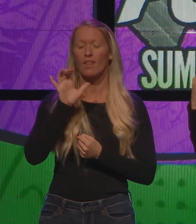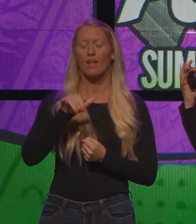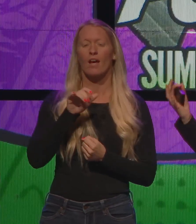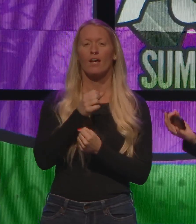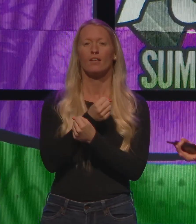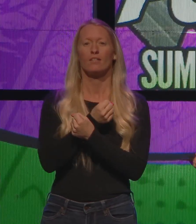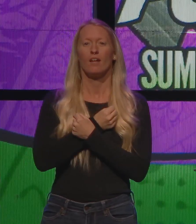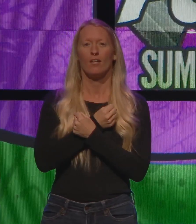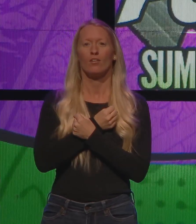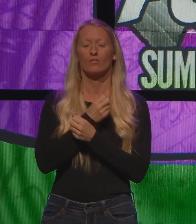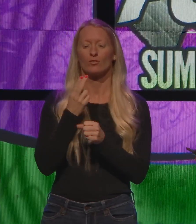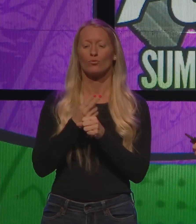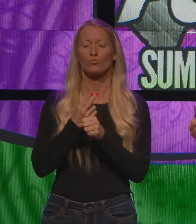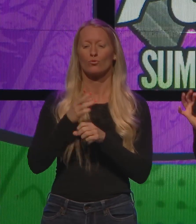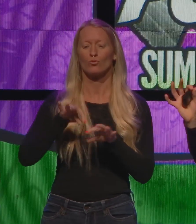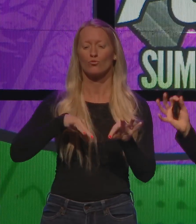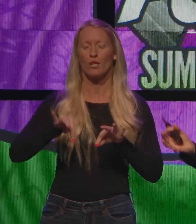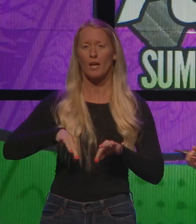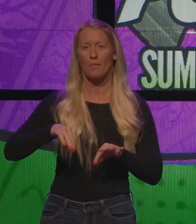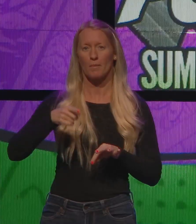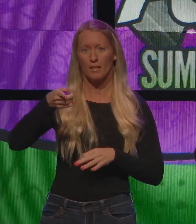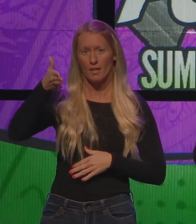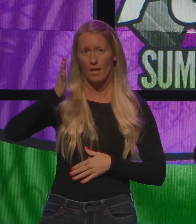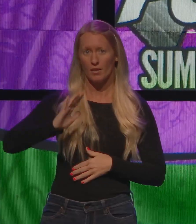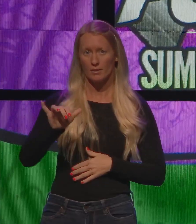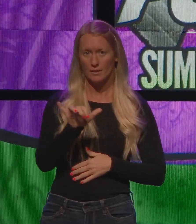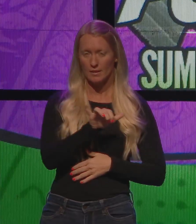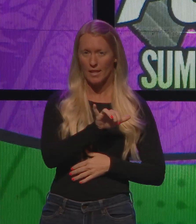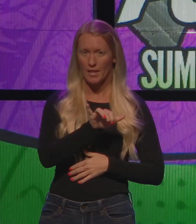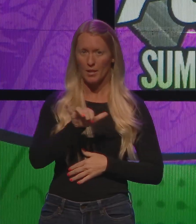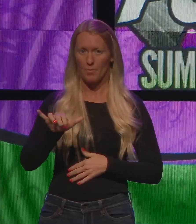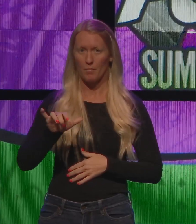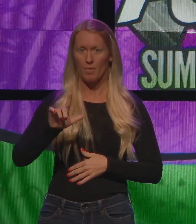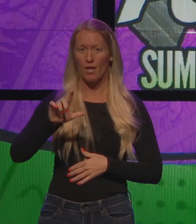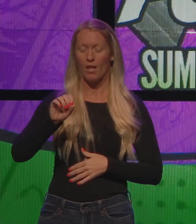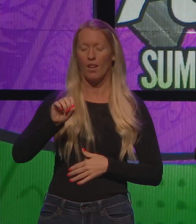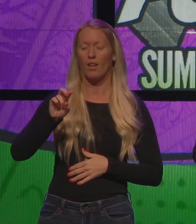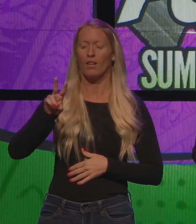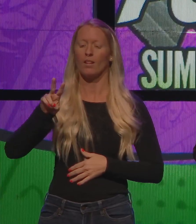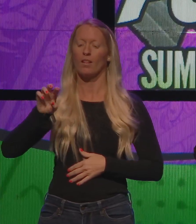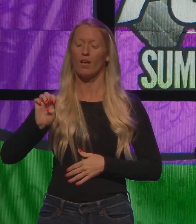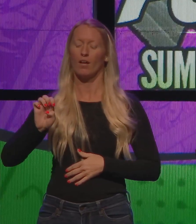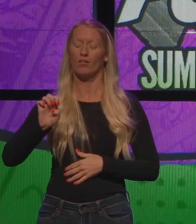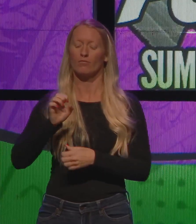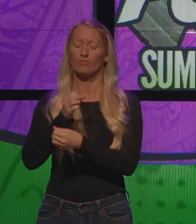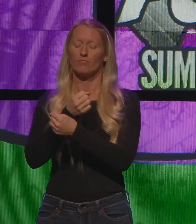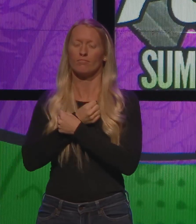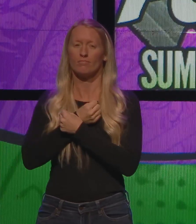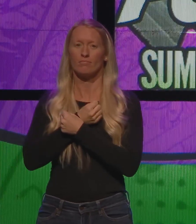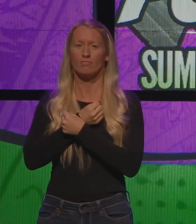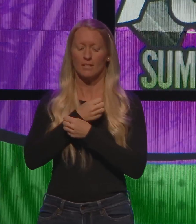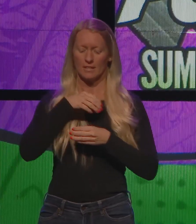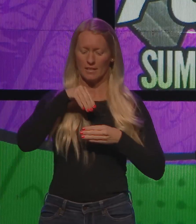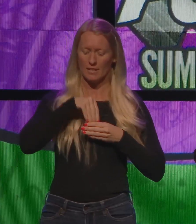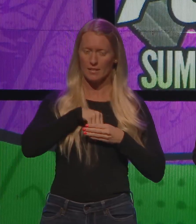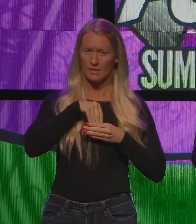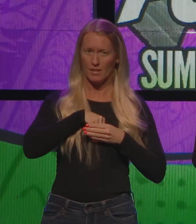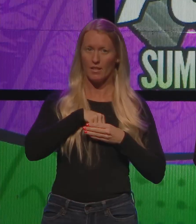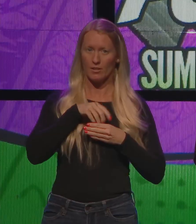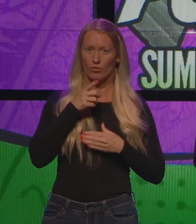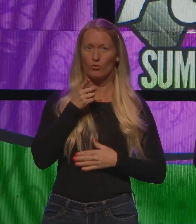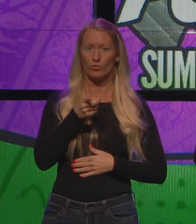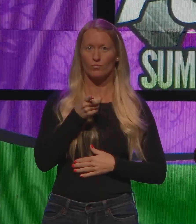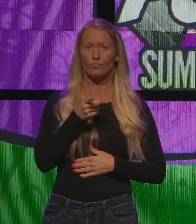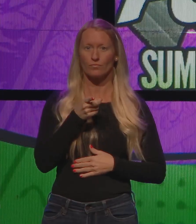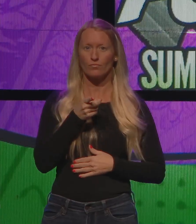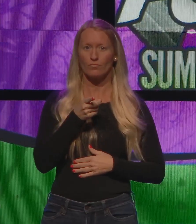is used to describe God is the same love that dwells in you. And at the core of